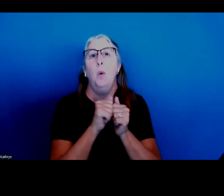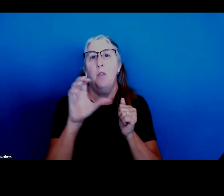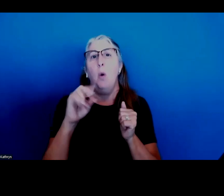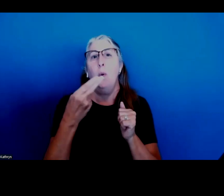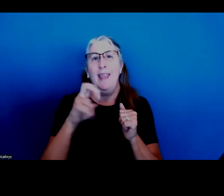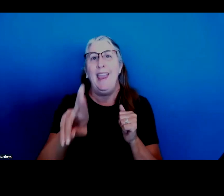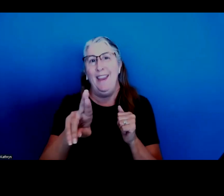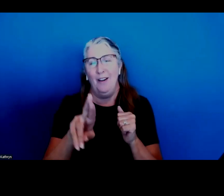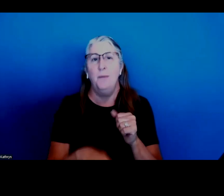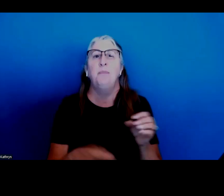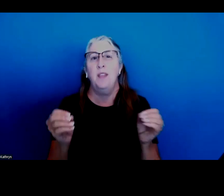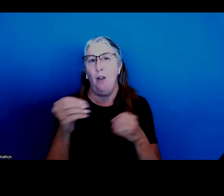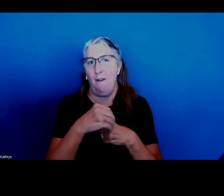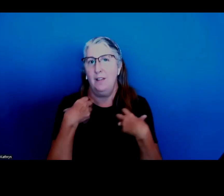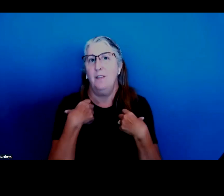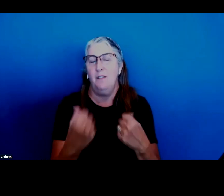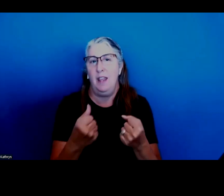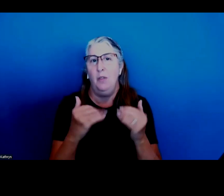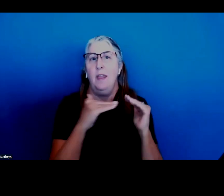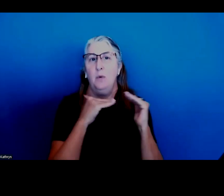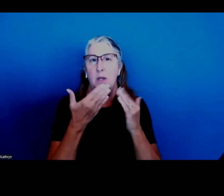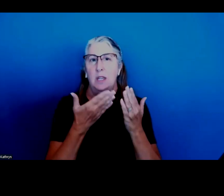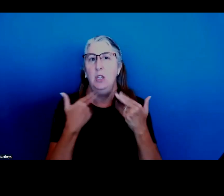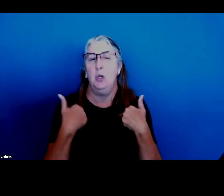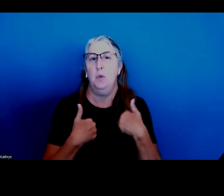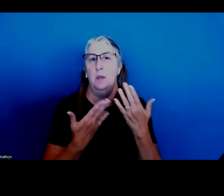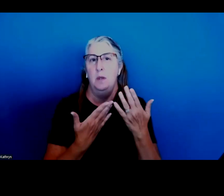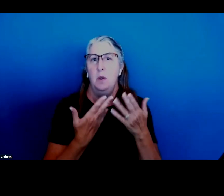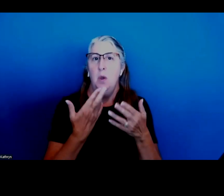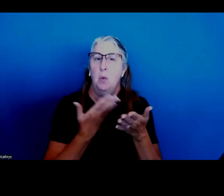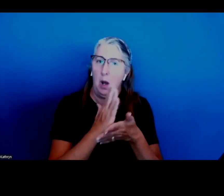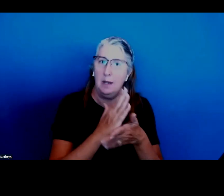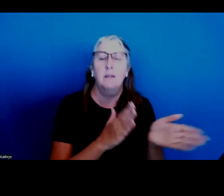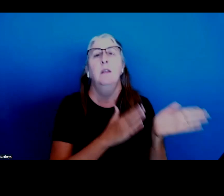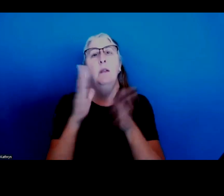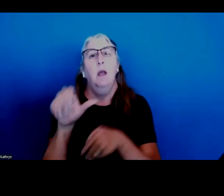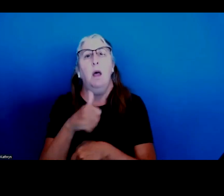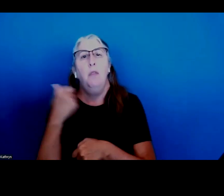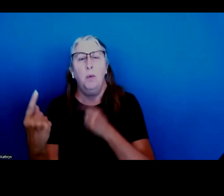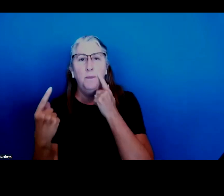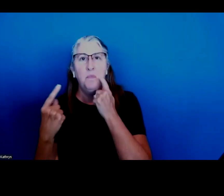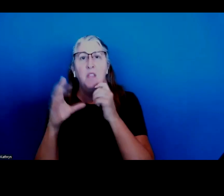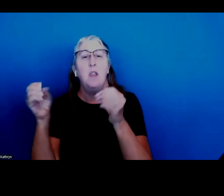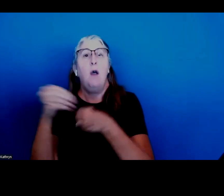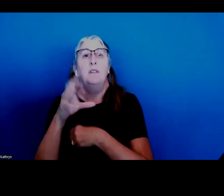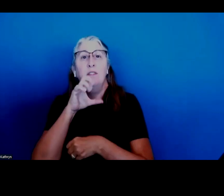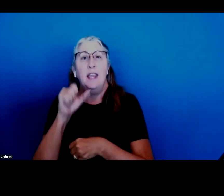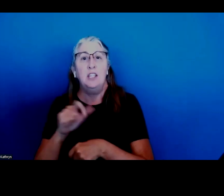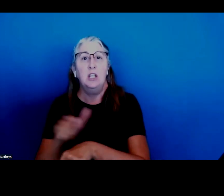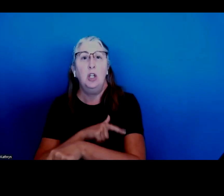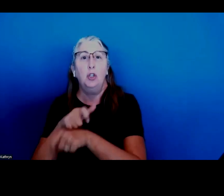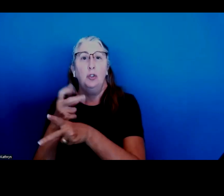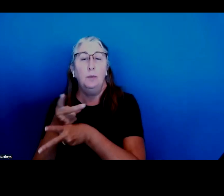of Health Equity and Human Rights. We've established one called the Office of Aging and Long-Term Care. The AIDS